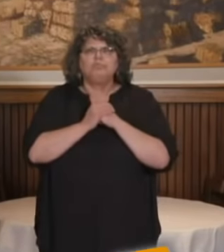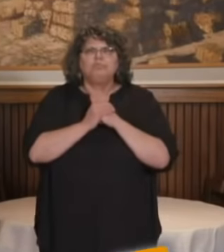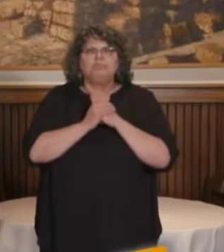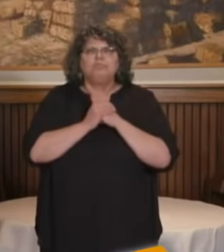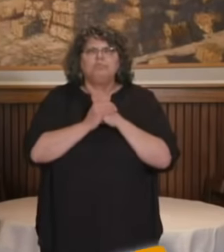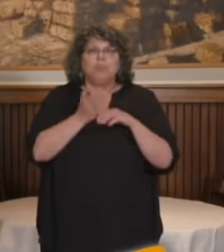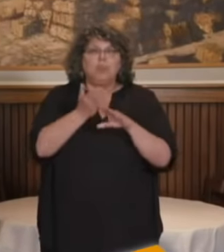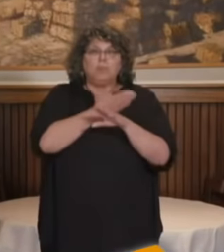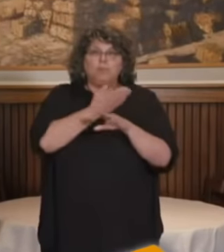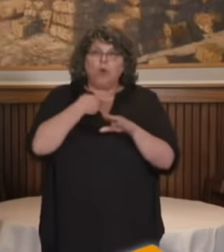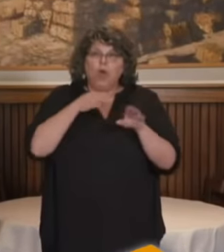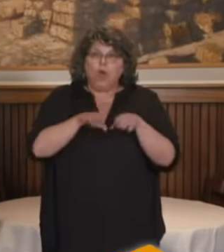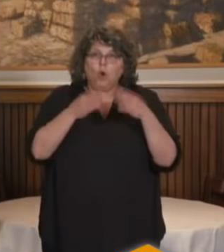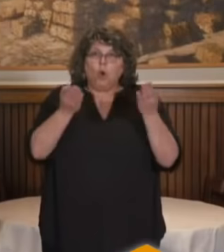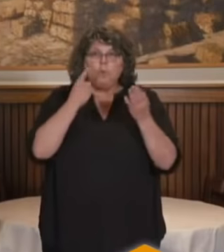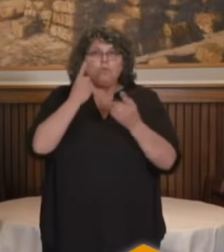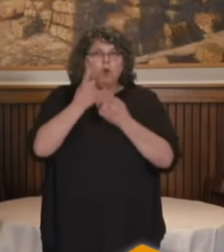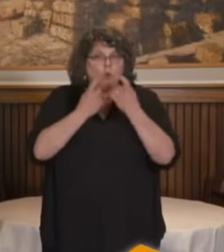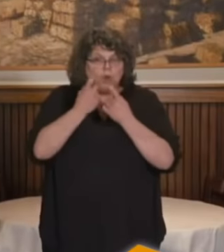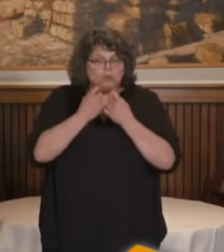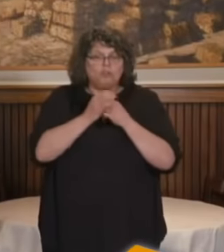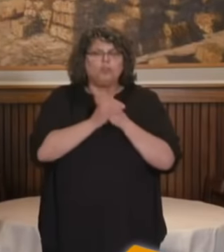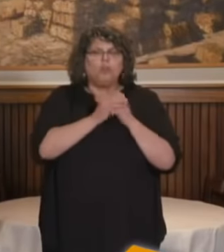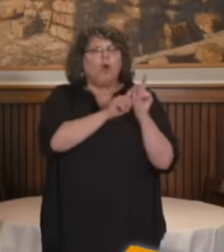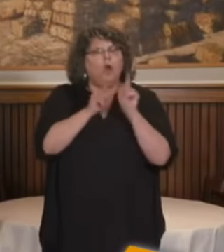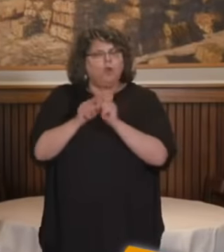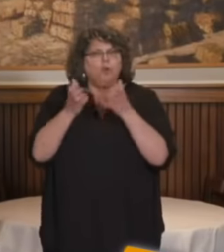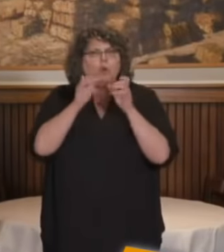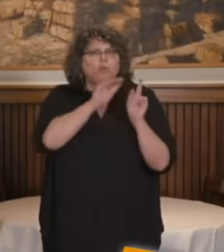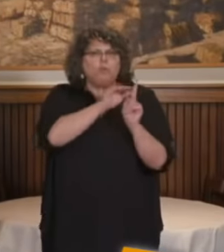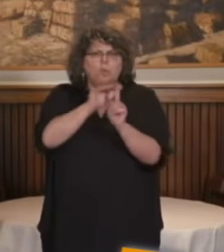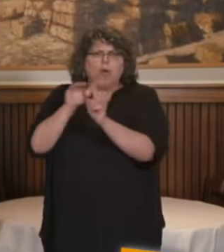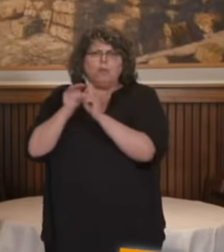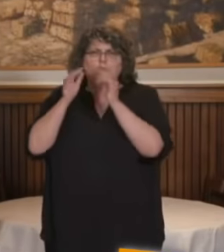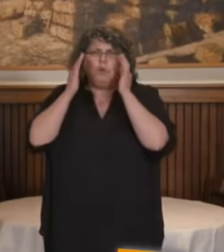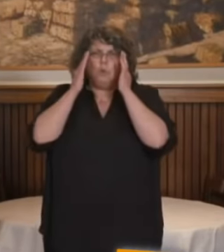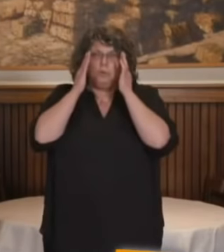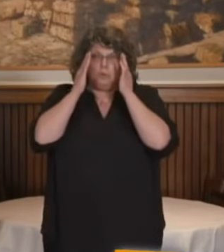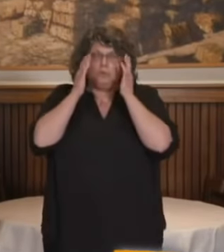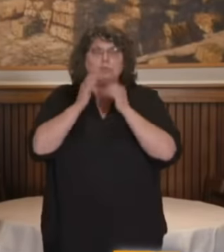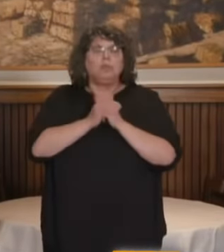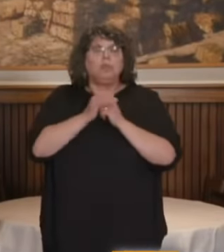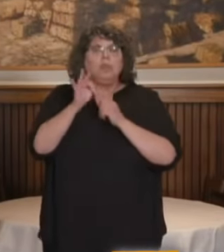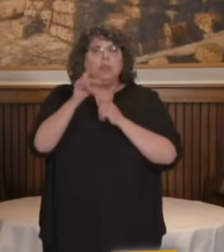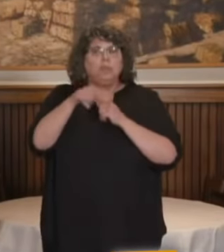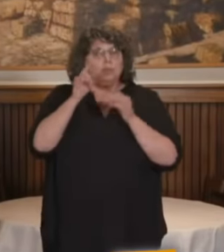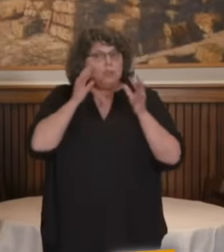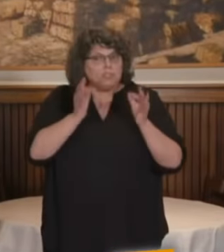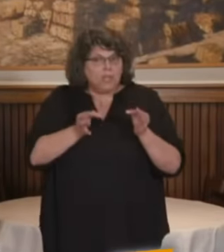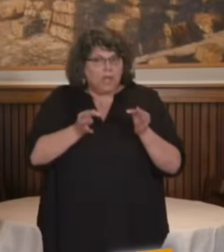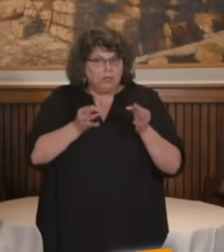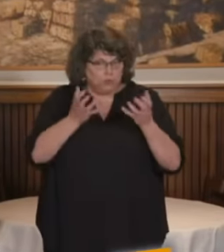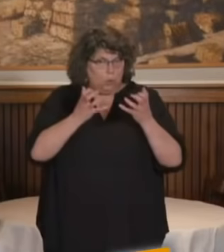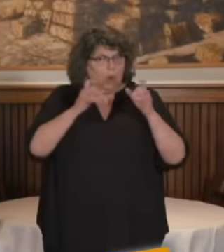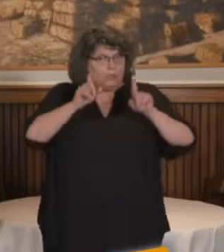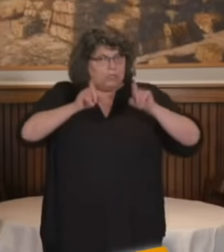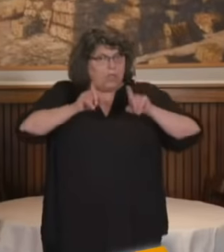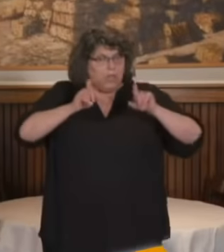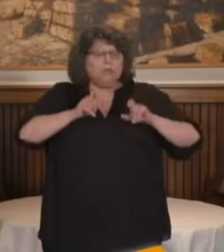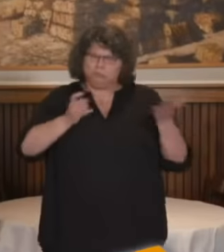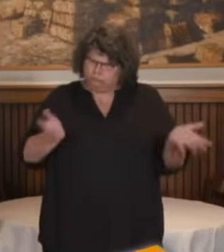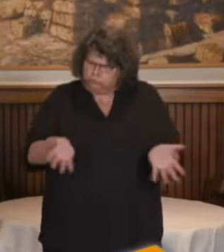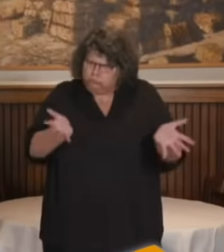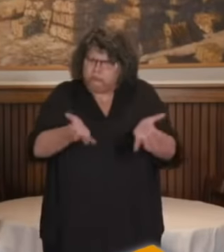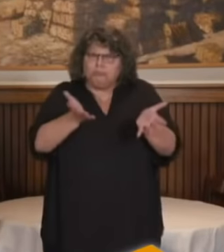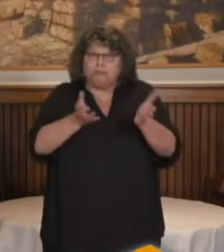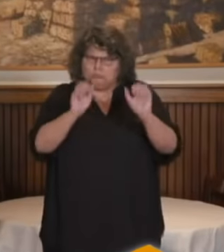just, before I open it up to questions, also just remind all of you that if you choose or wish to be tested, we encourage